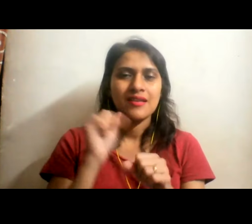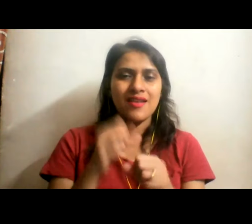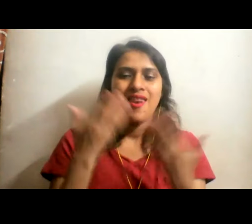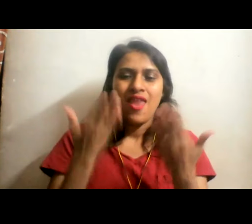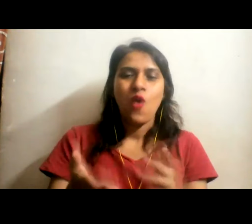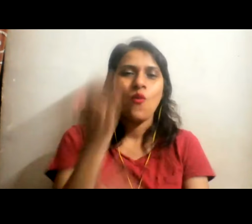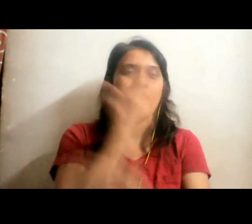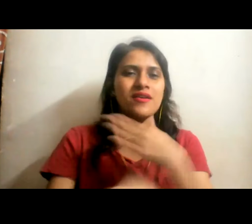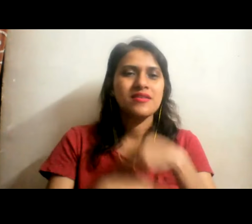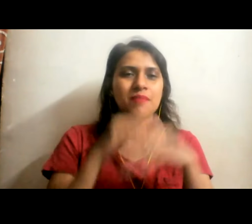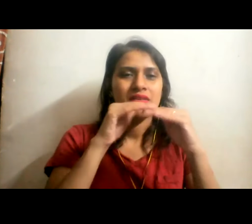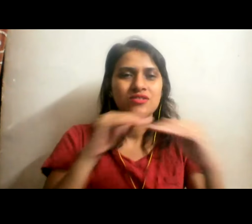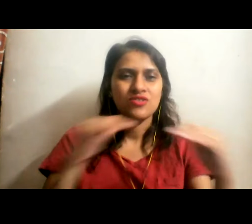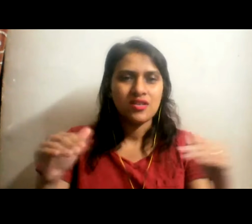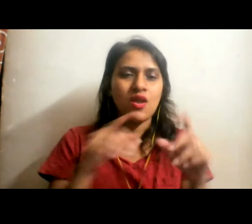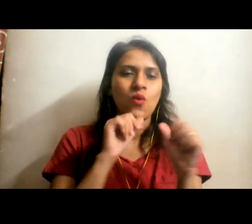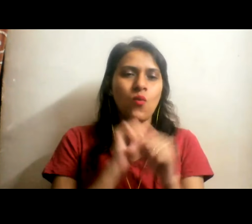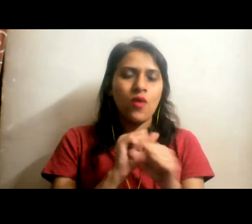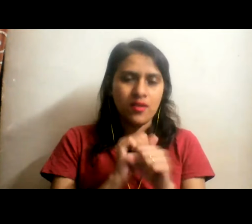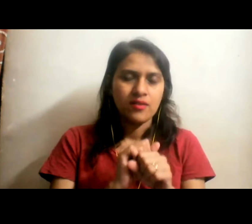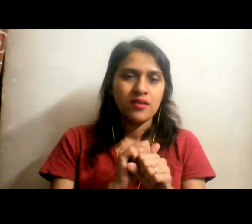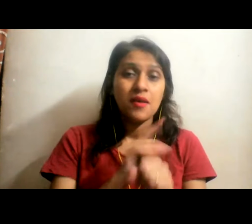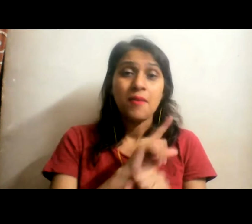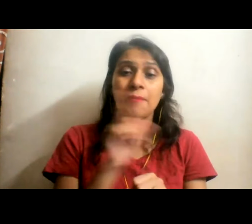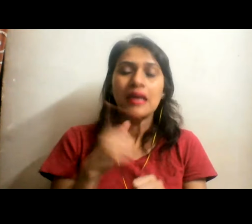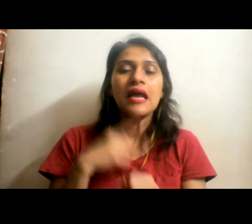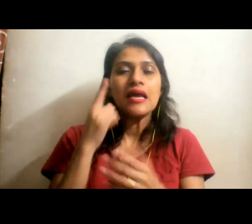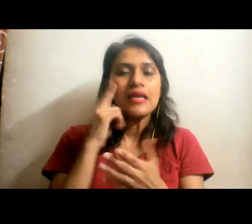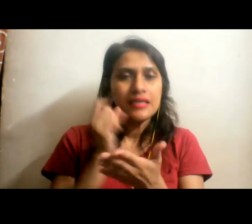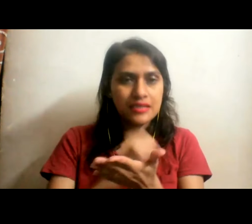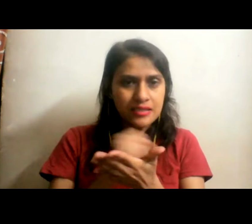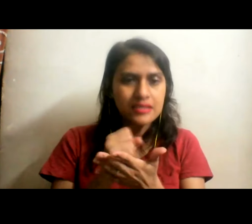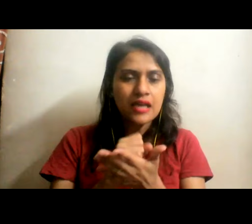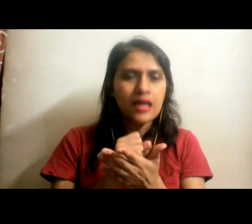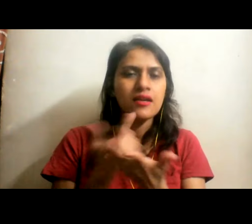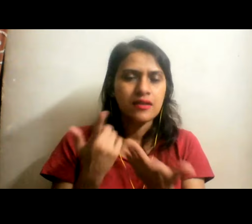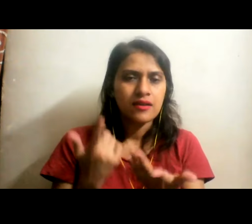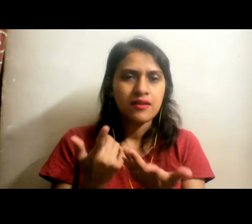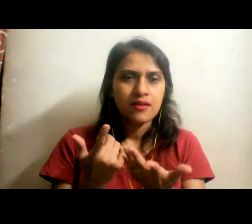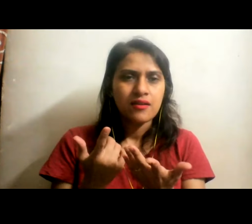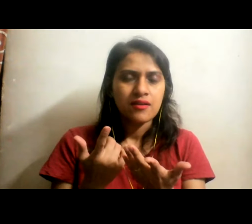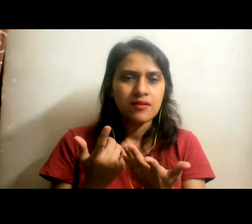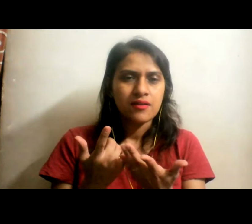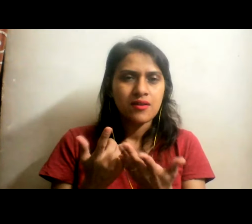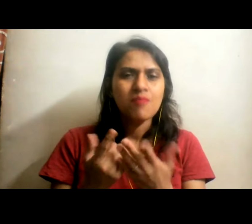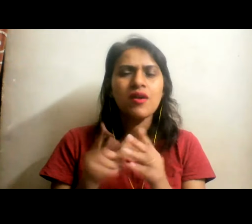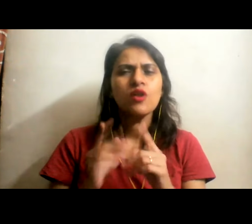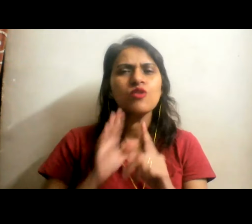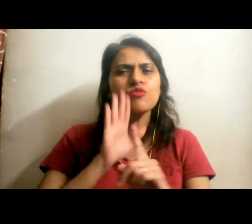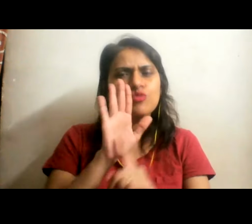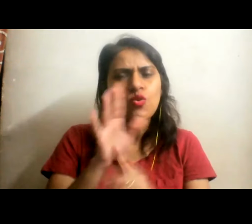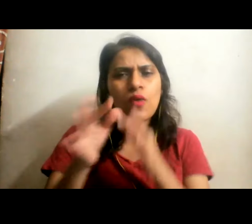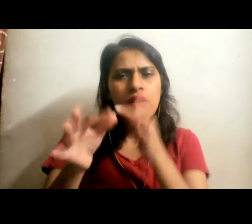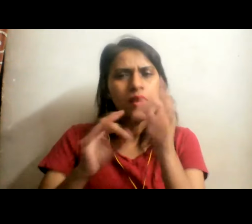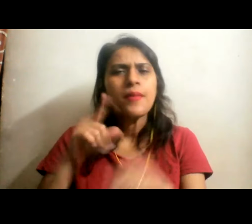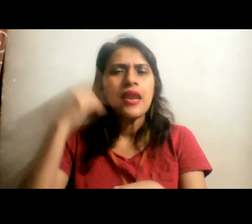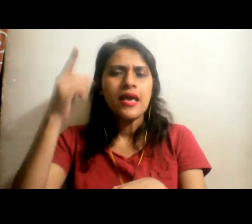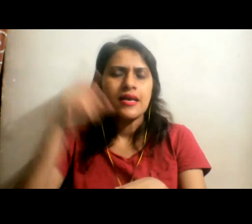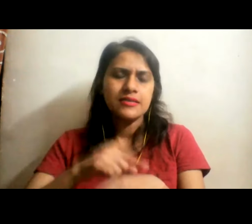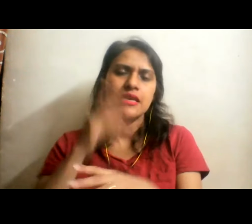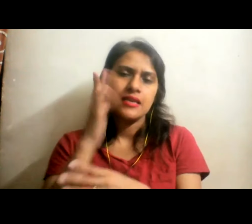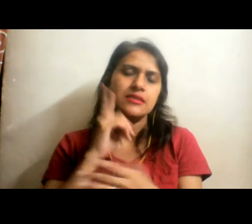is not particularly my area, but I'll try and see what I can bring regarding that in the next session.